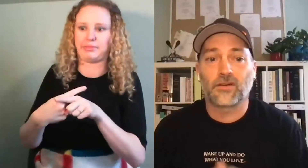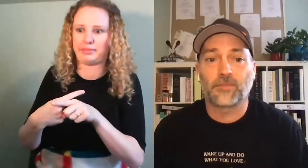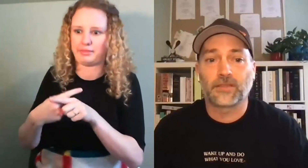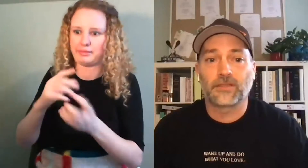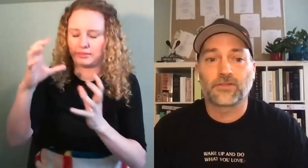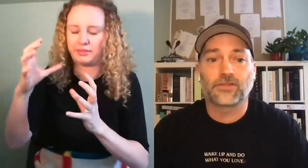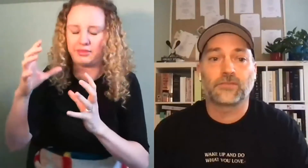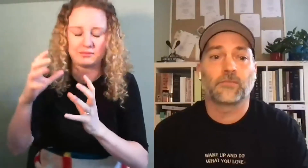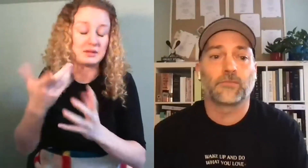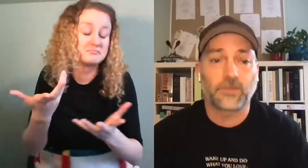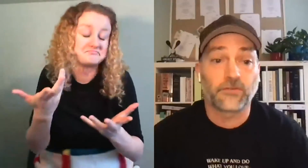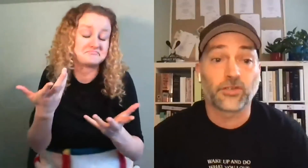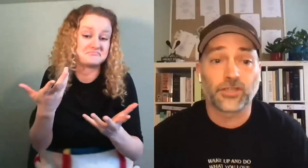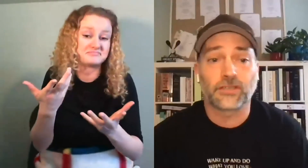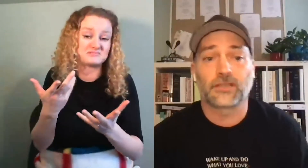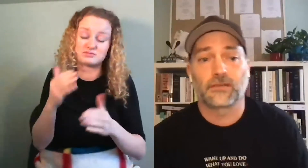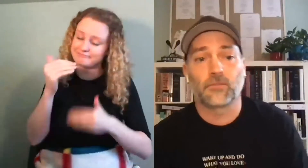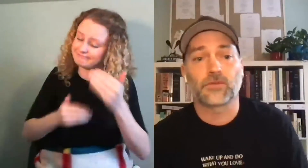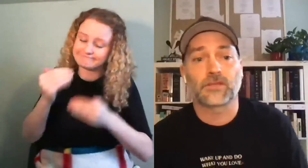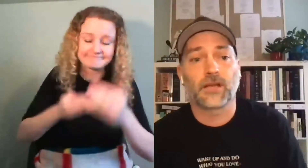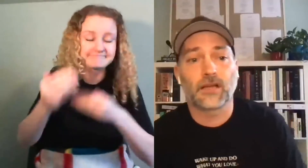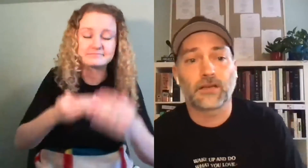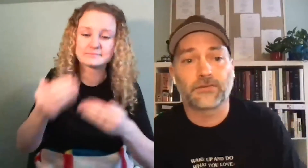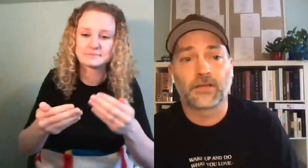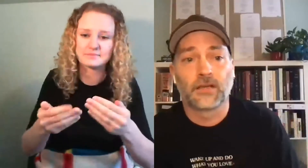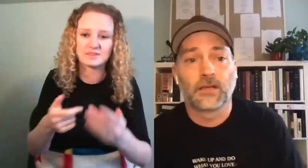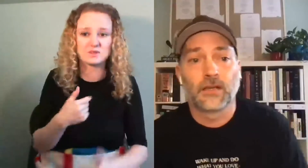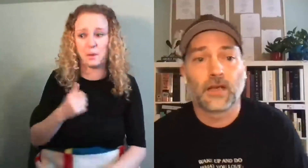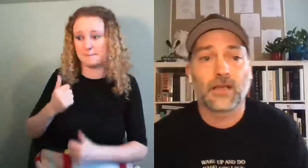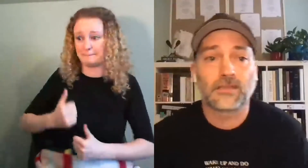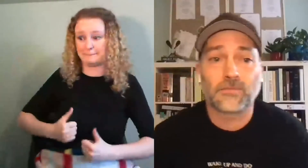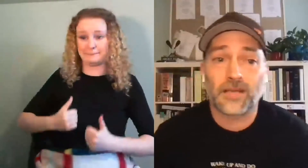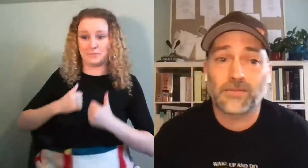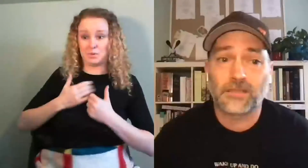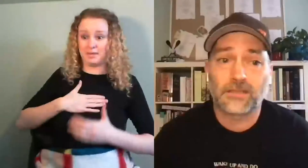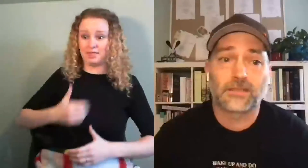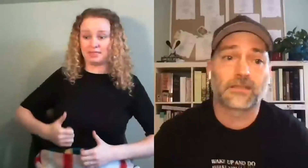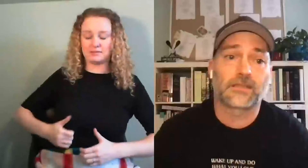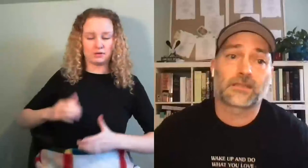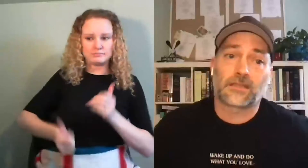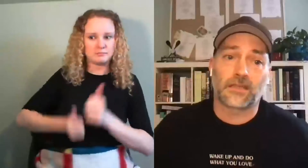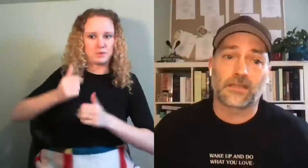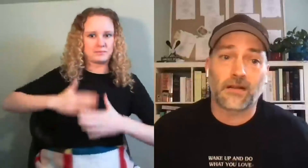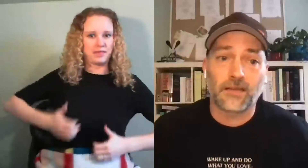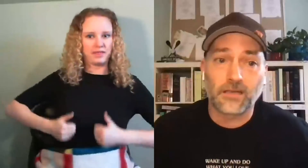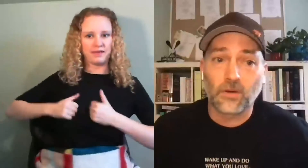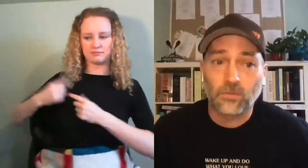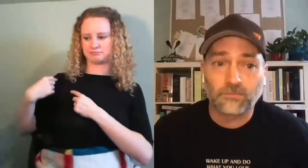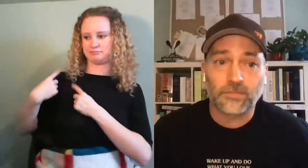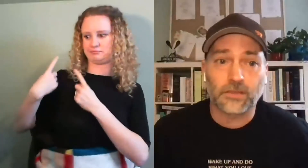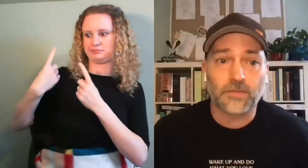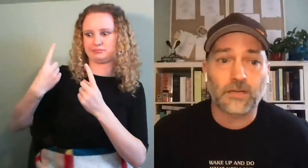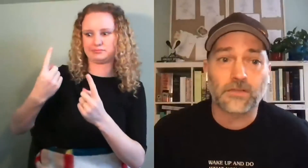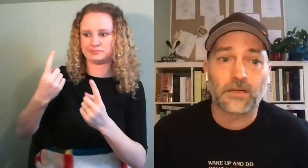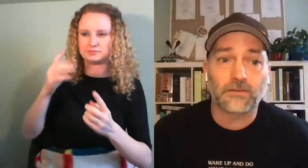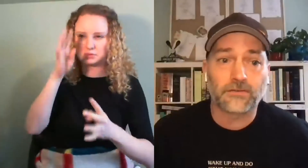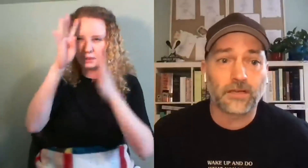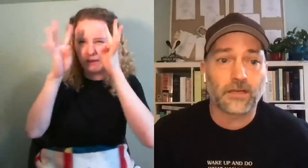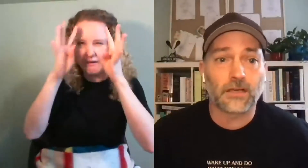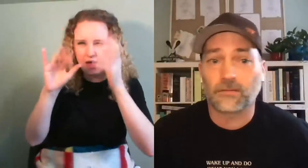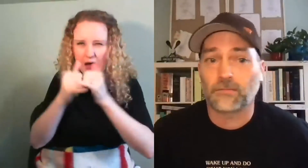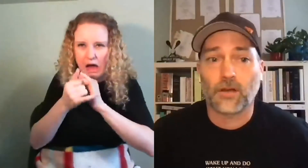turns out I've been divergent most of my life. Sometimes this is out of ego, sometimes